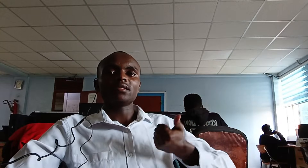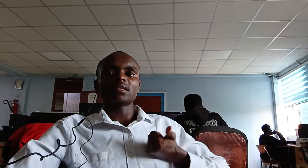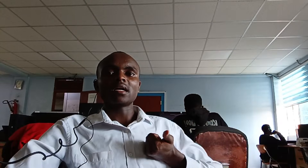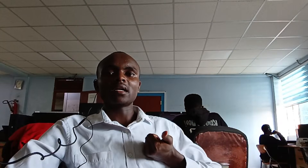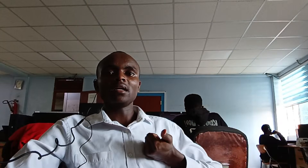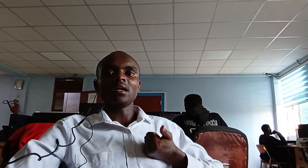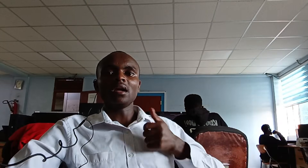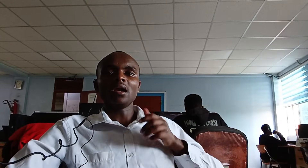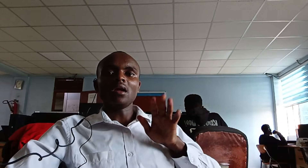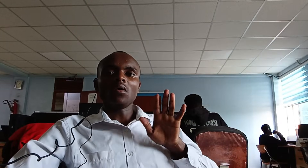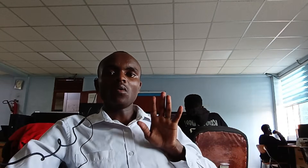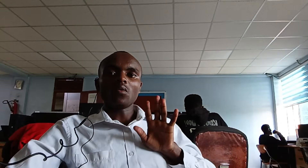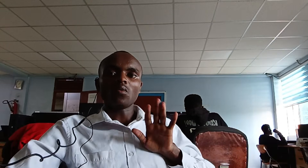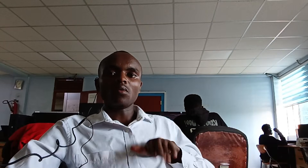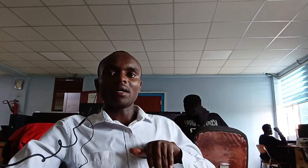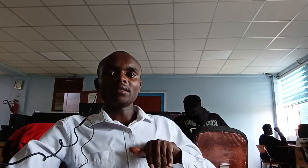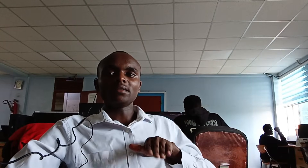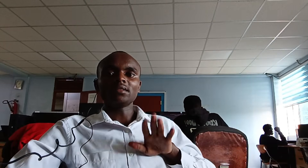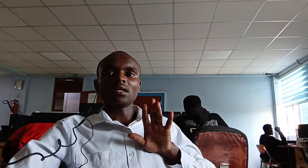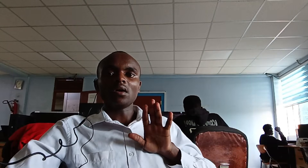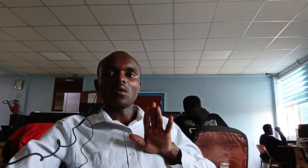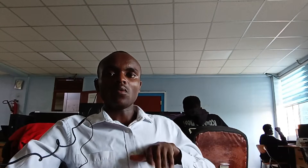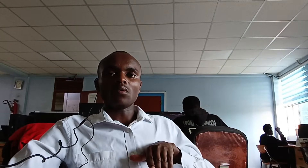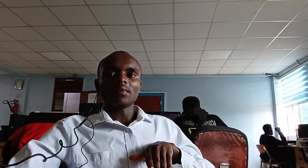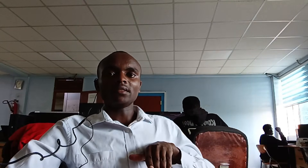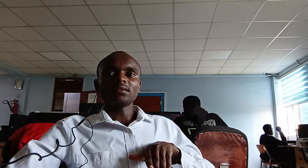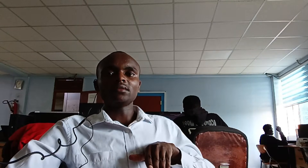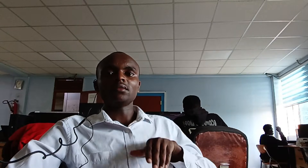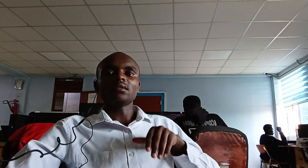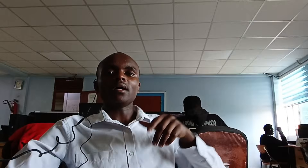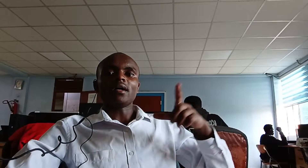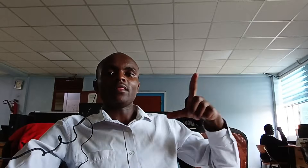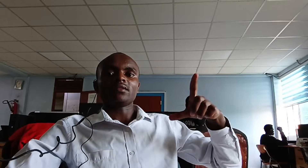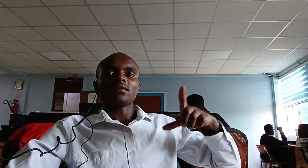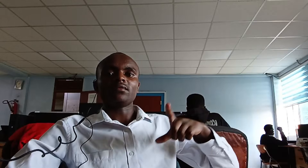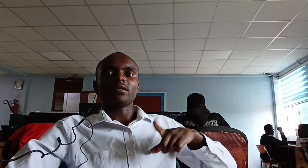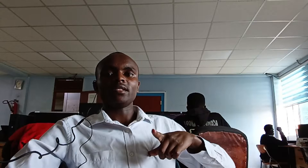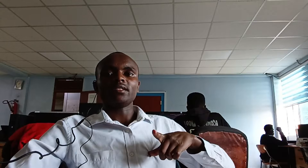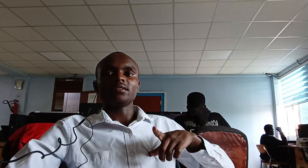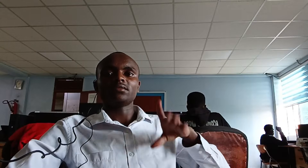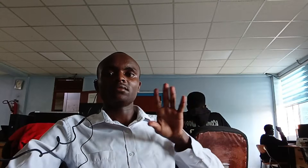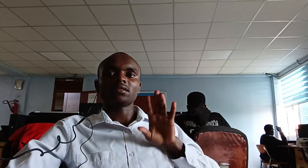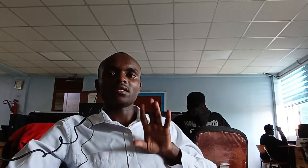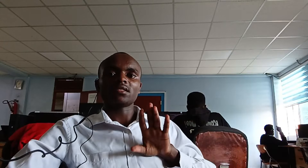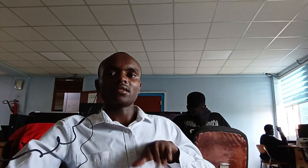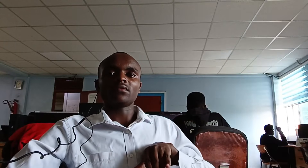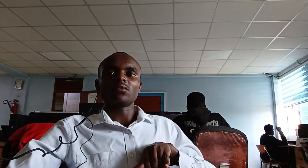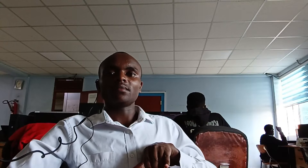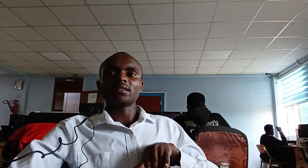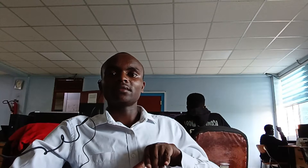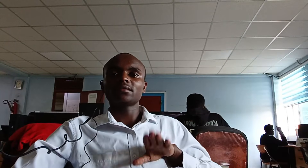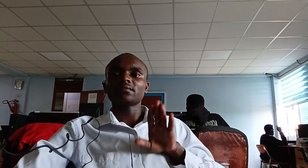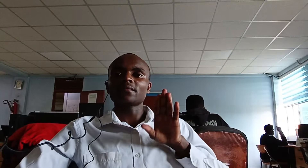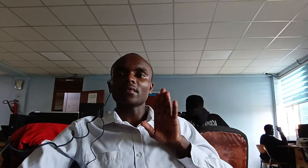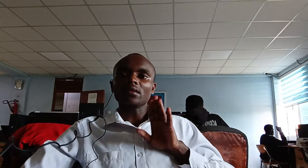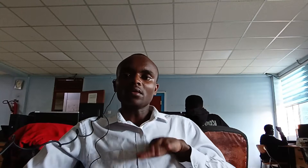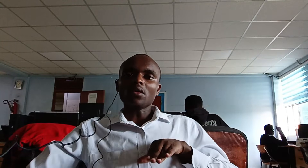girl, woman, woman, the sign for lady. So the sign for woman,